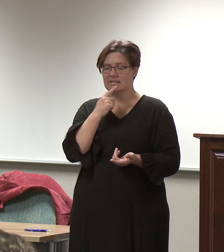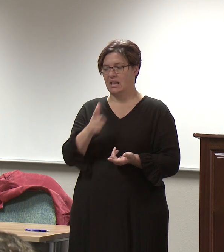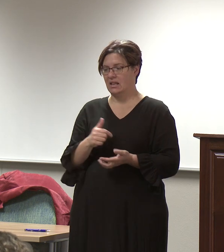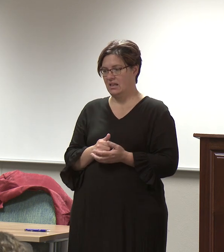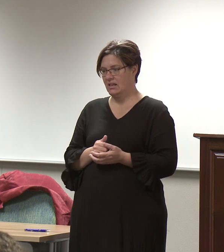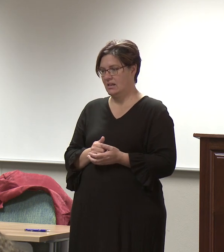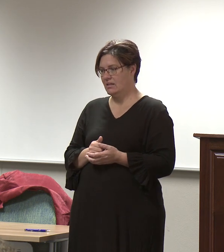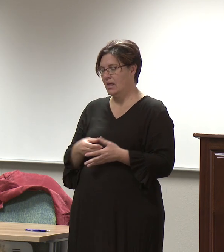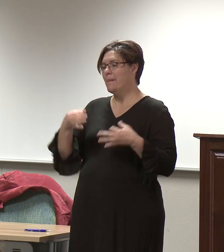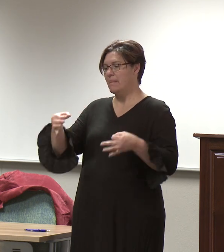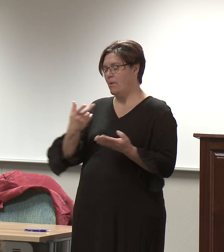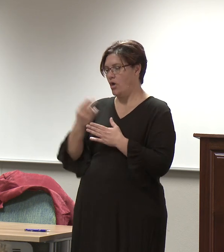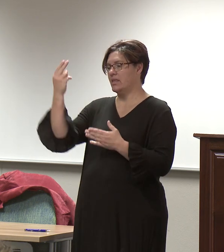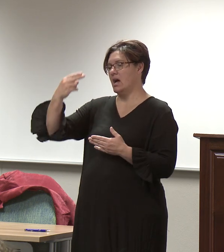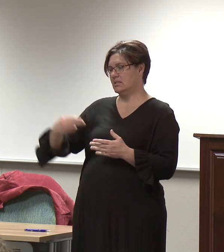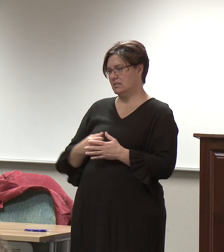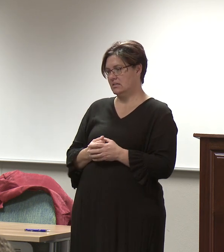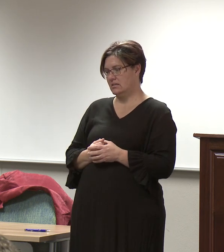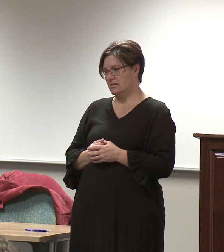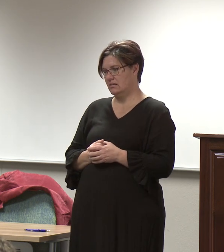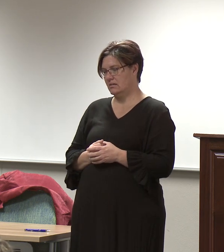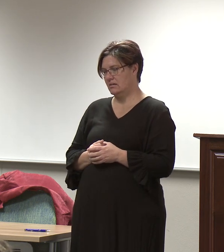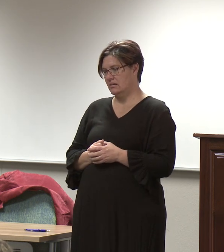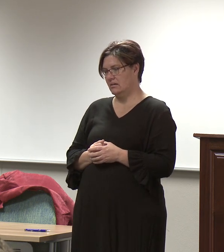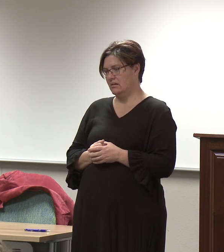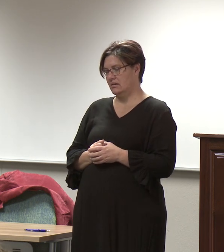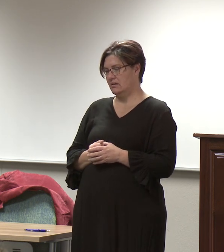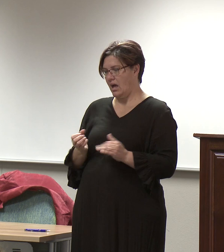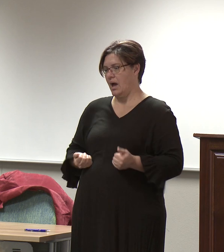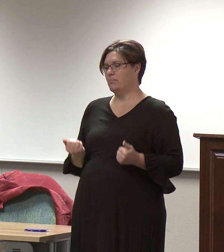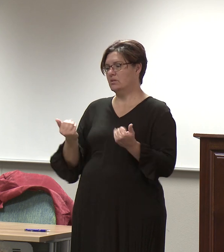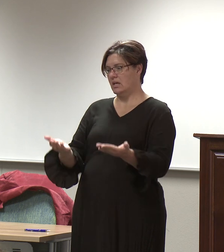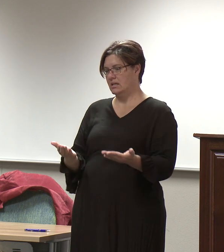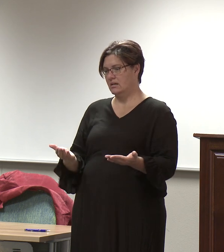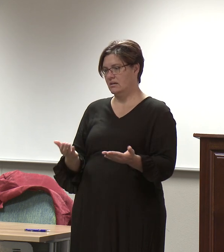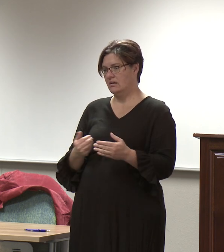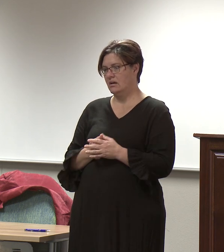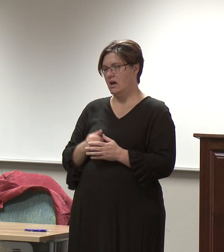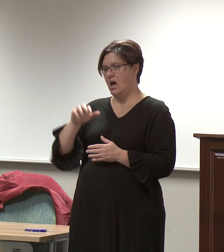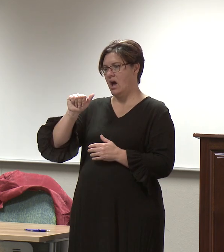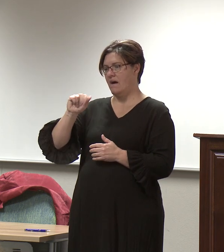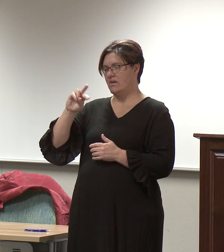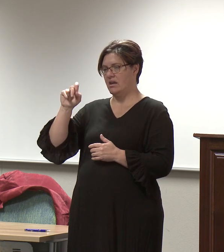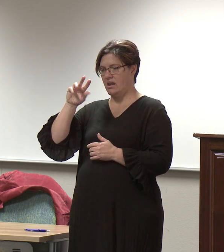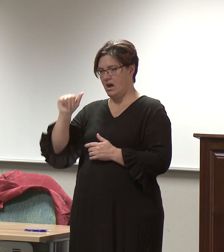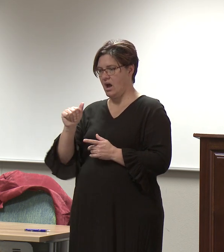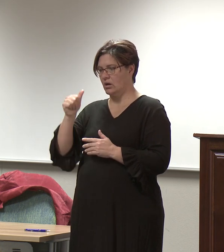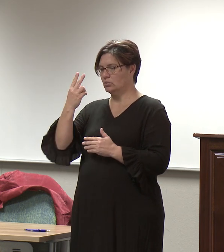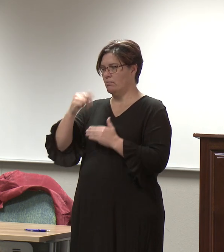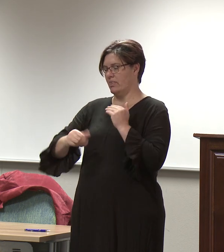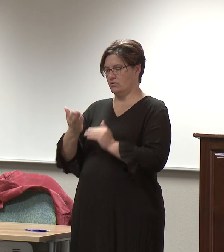can send you the paper on the arts, the manifesto on arts and humanities. I presented at the Biennale of Art in Havana 2 months